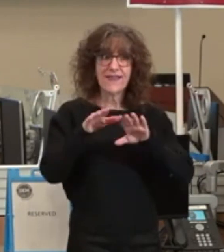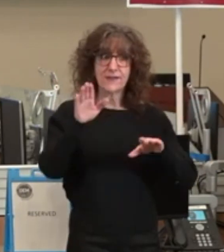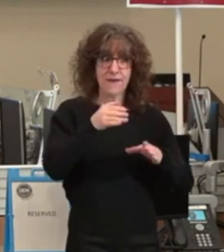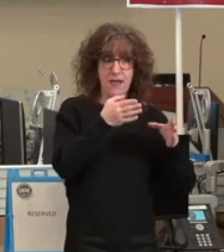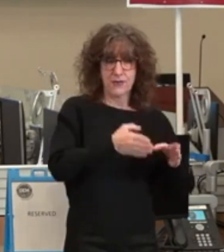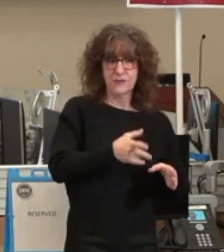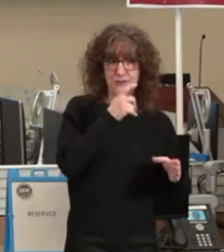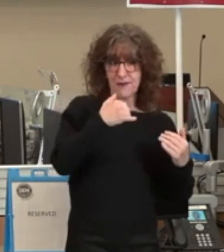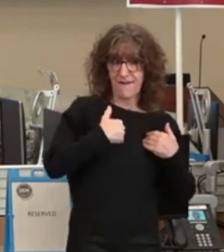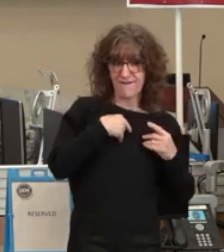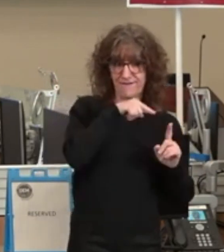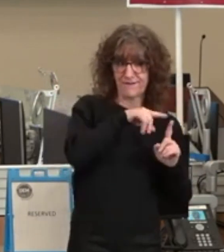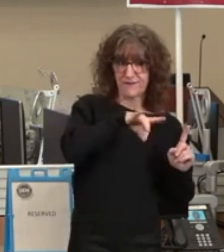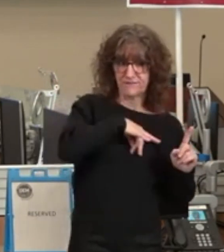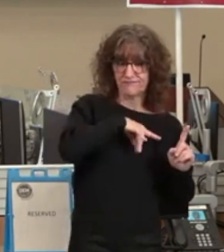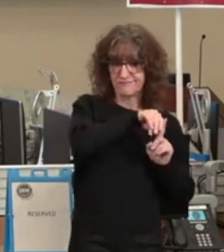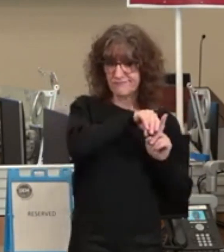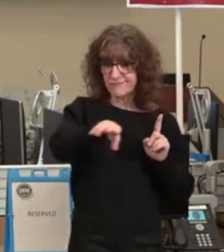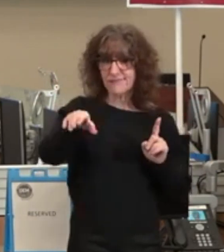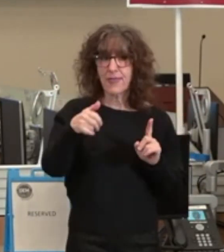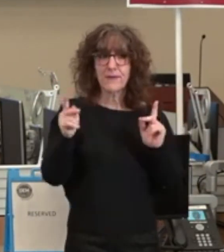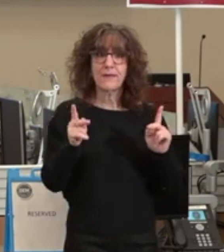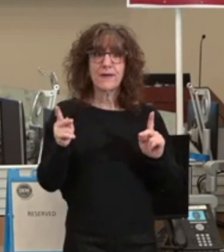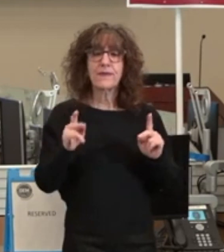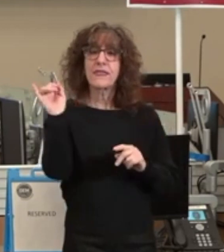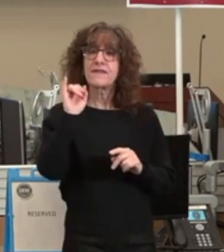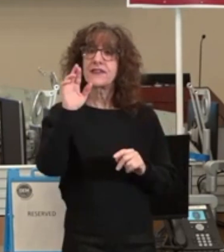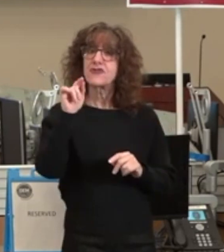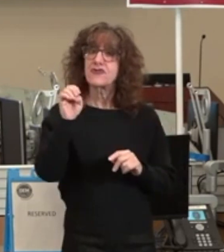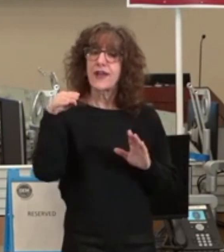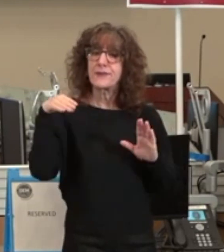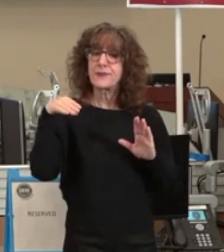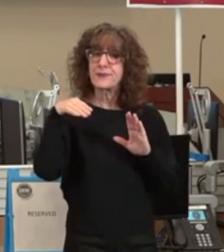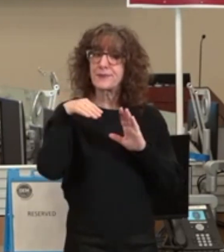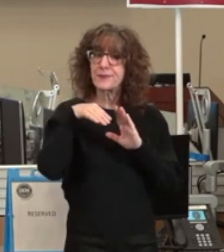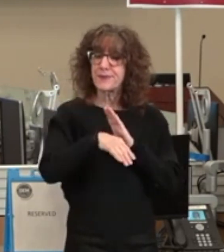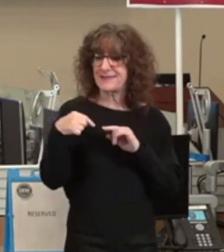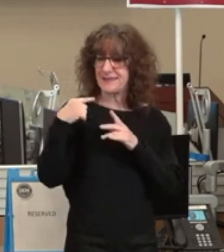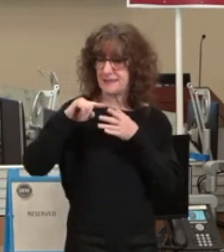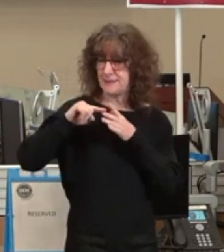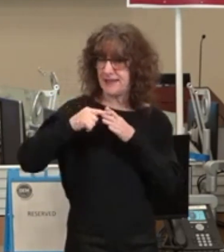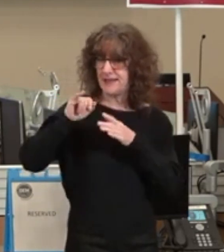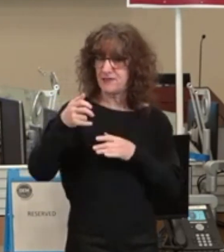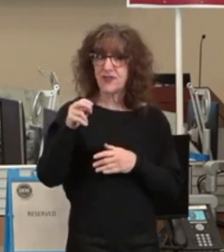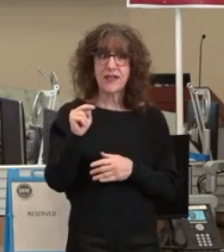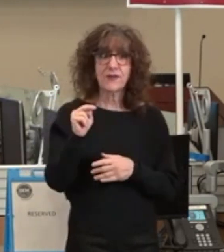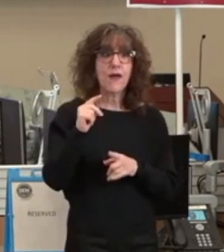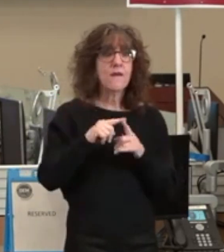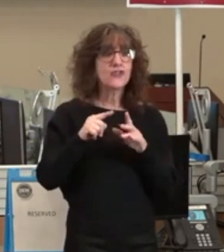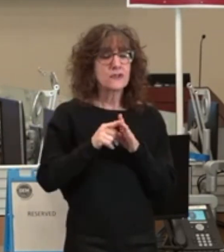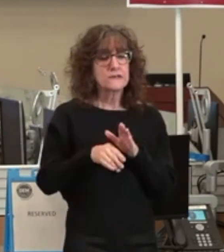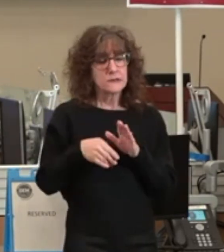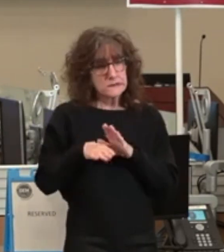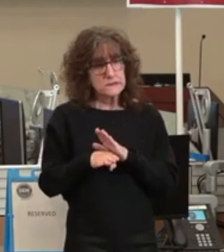by a person who has COVID-19. The infection rate has been on the decline since early January, but has started